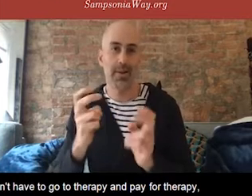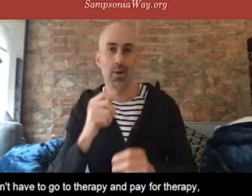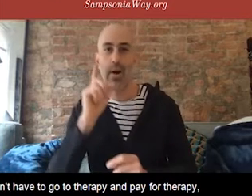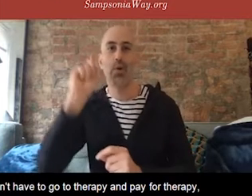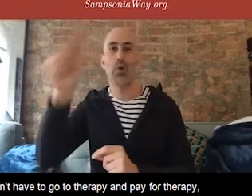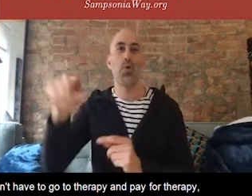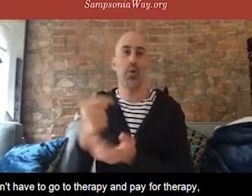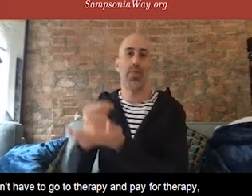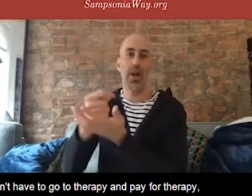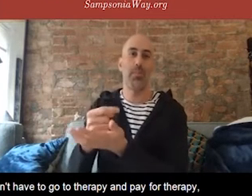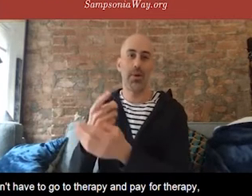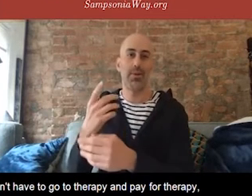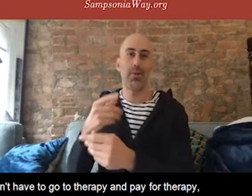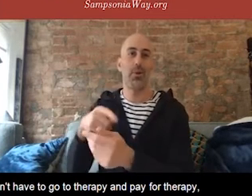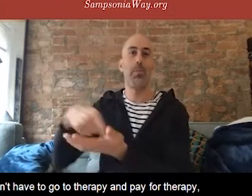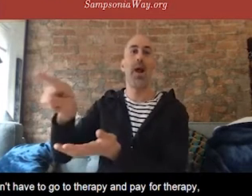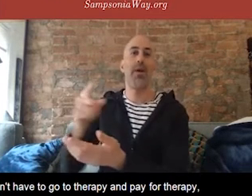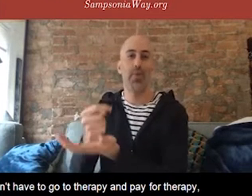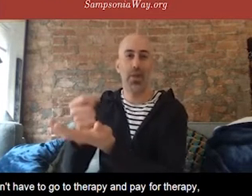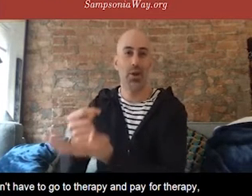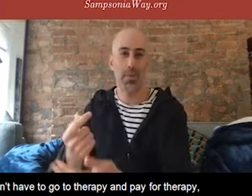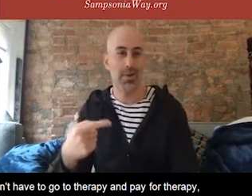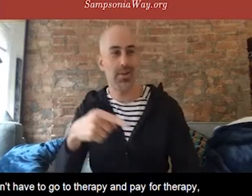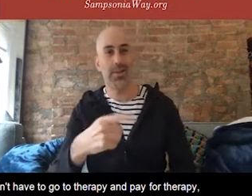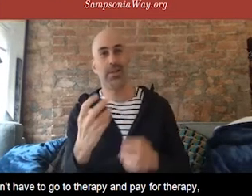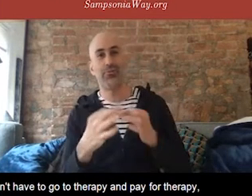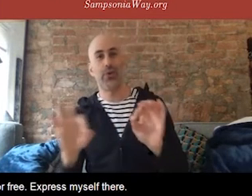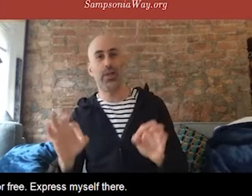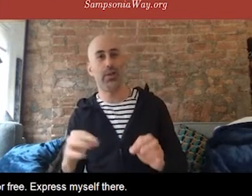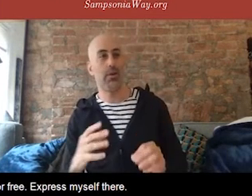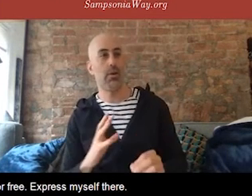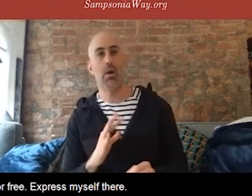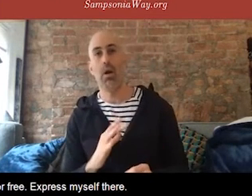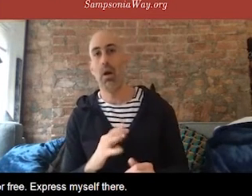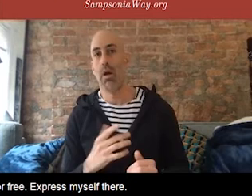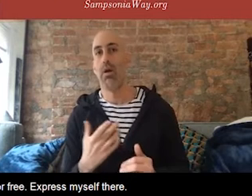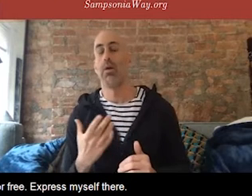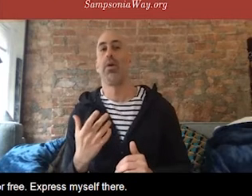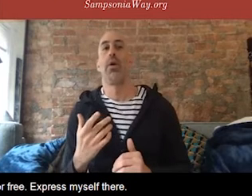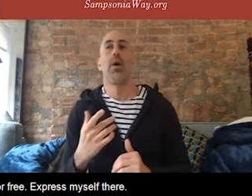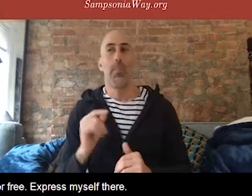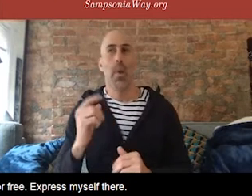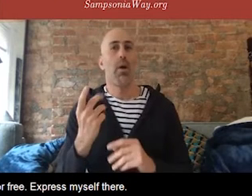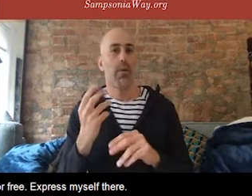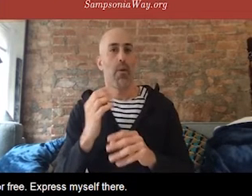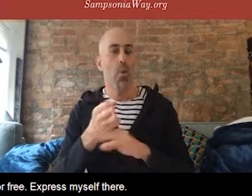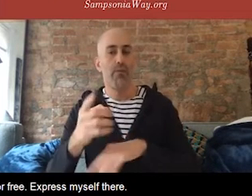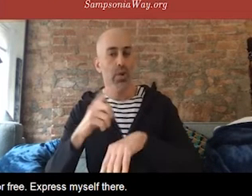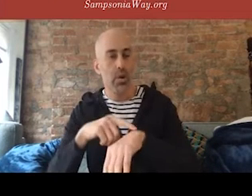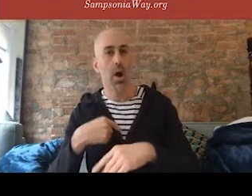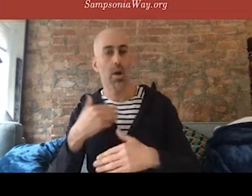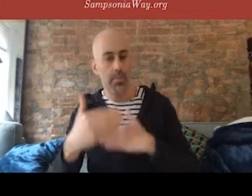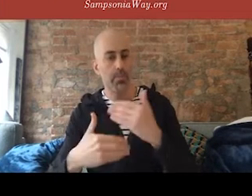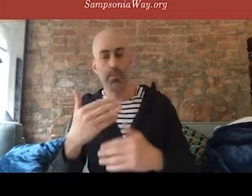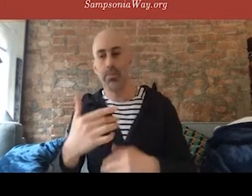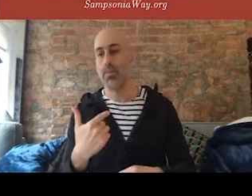had free therapy. So-called, right? I didn't have to go to therapy and pay for therapy. I could come to stage and have it for free to express myself